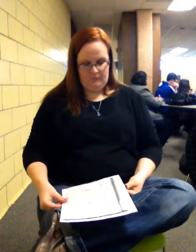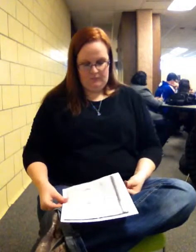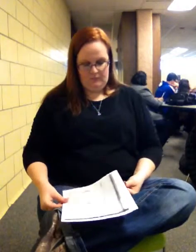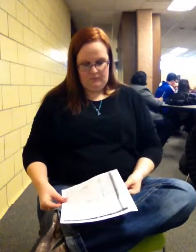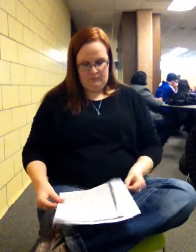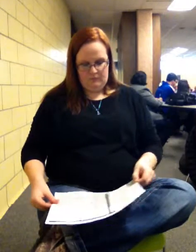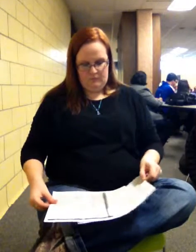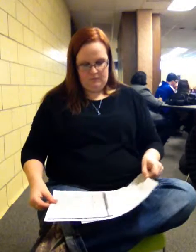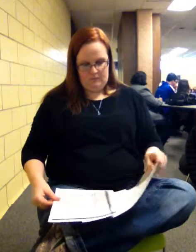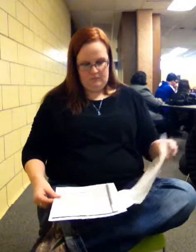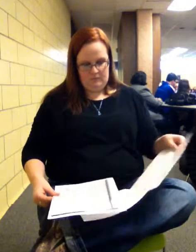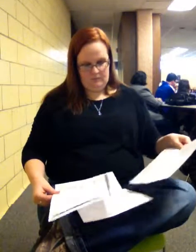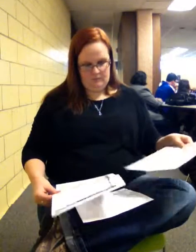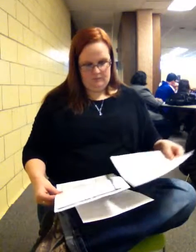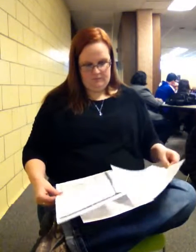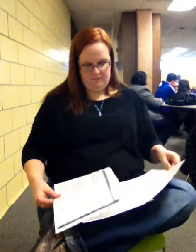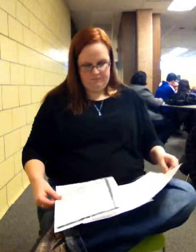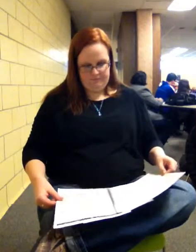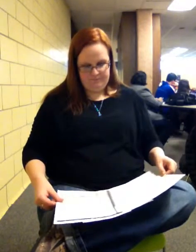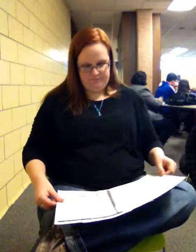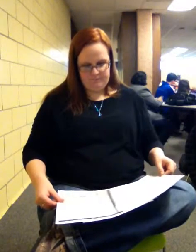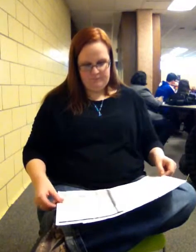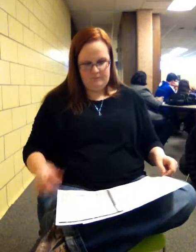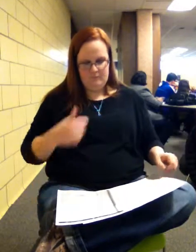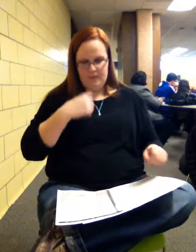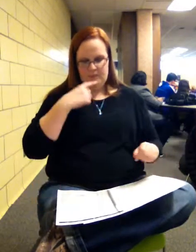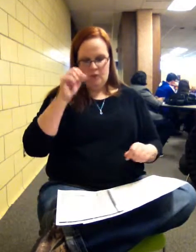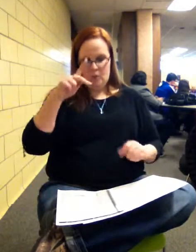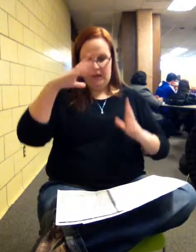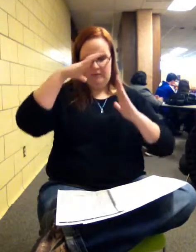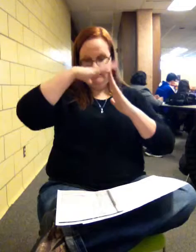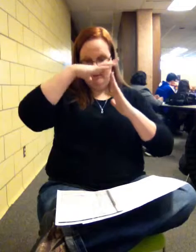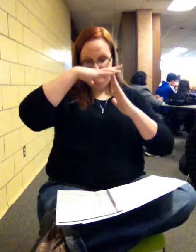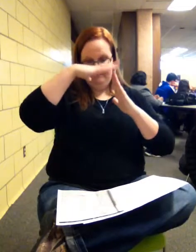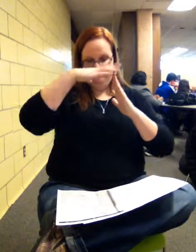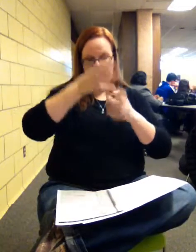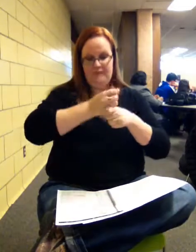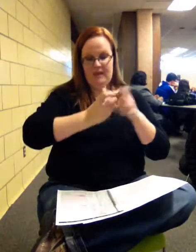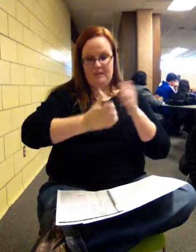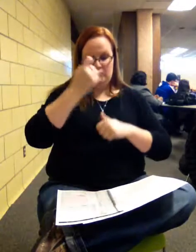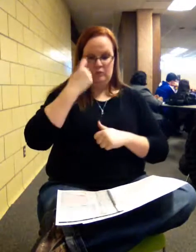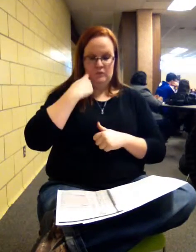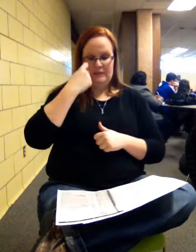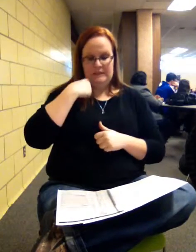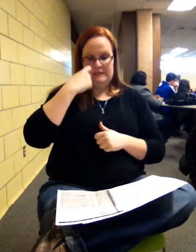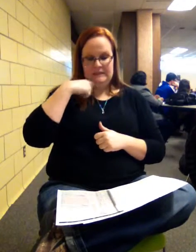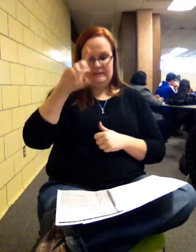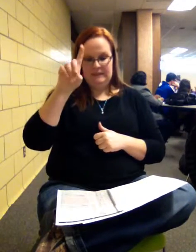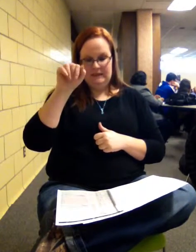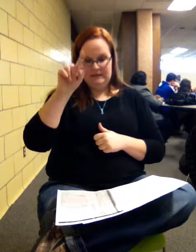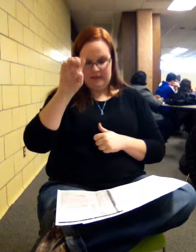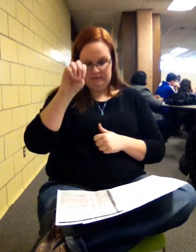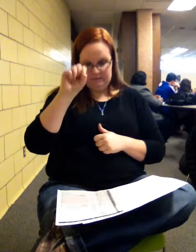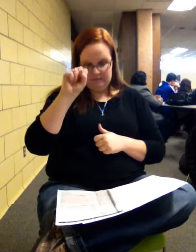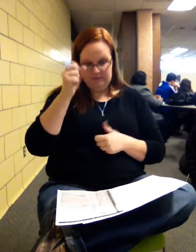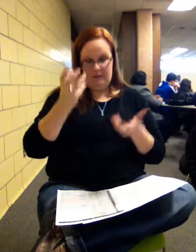go down the line. So I'm saying, okay, at the top, I want you to pick the most recent dates, and they probably actually have 2 RMA